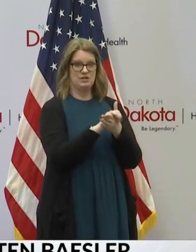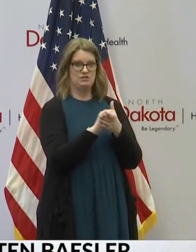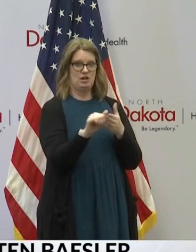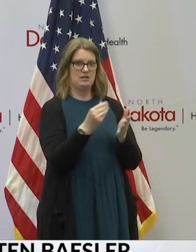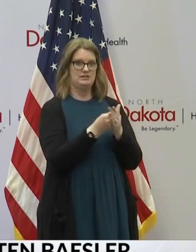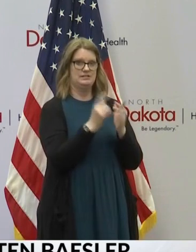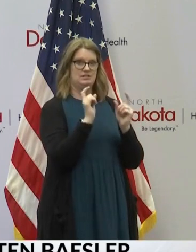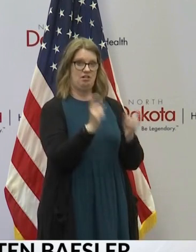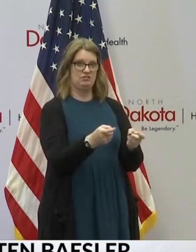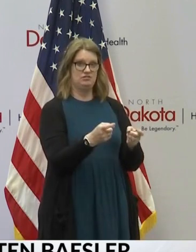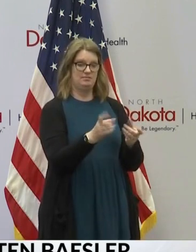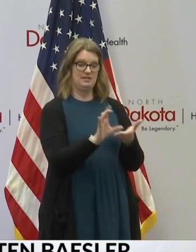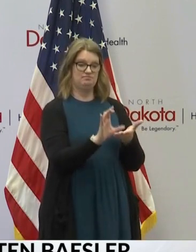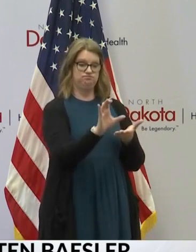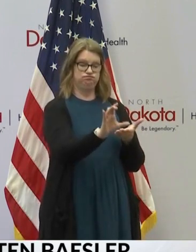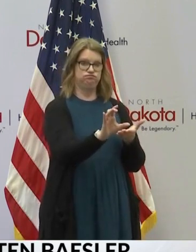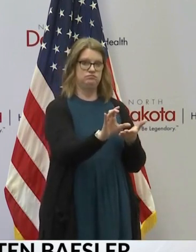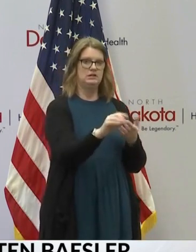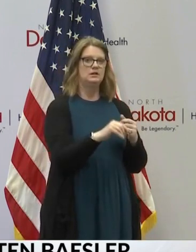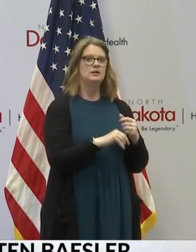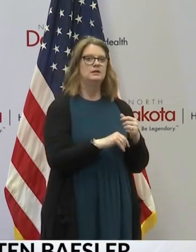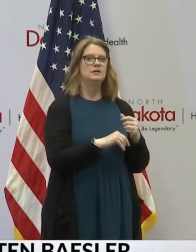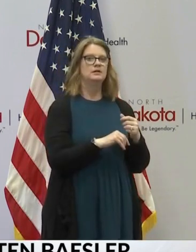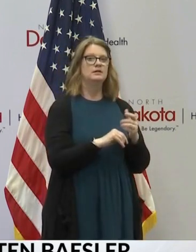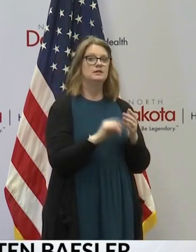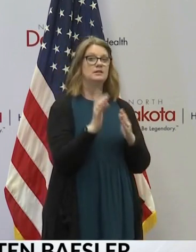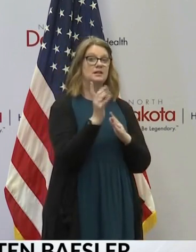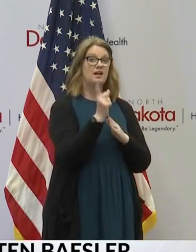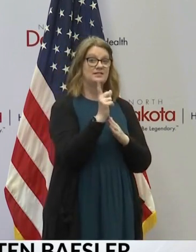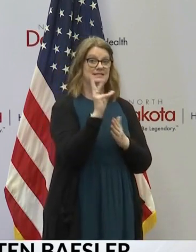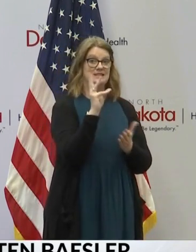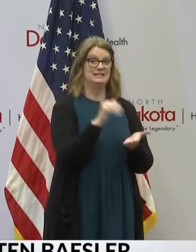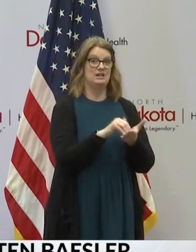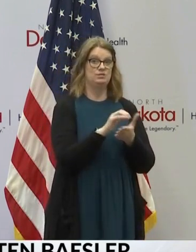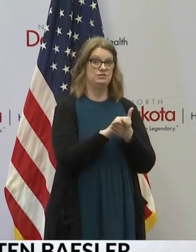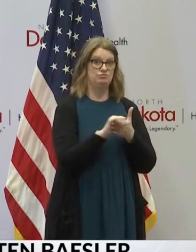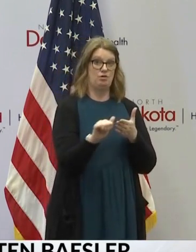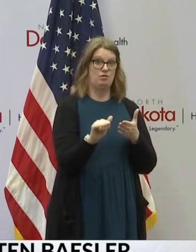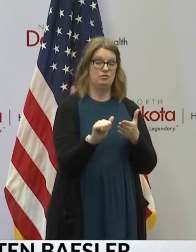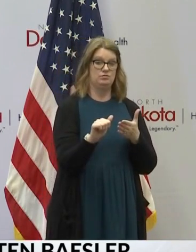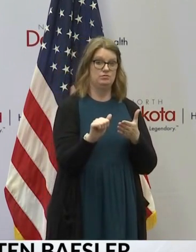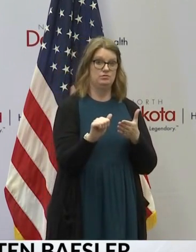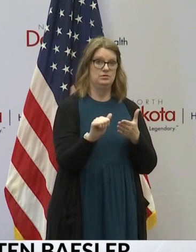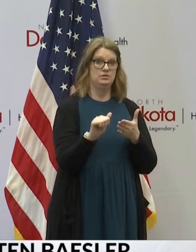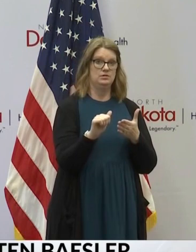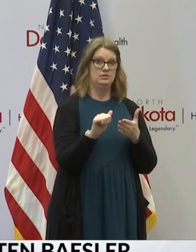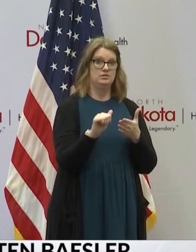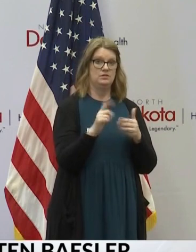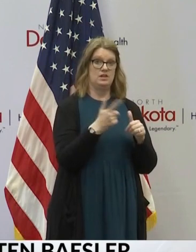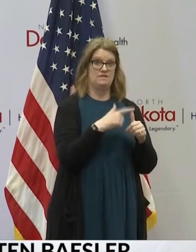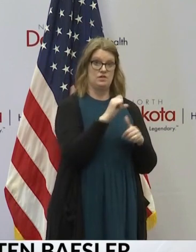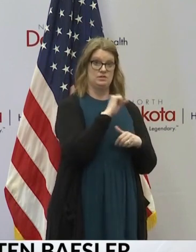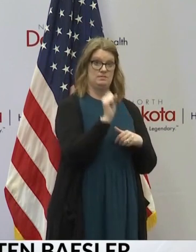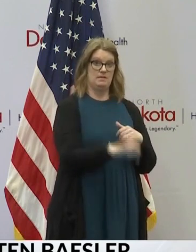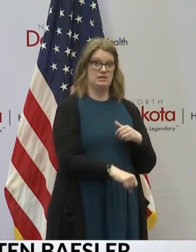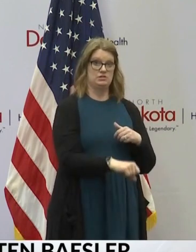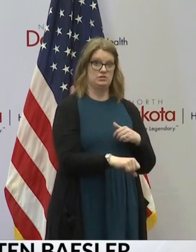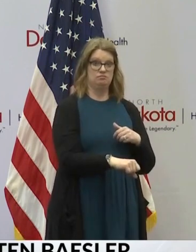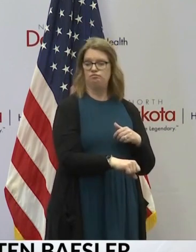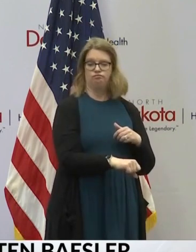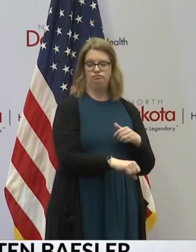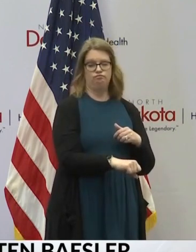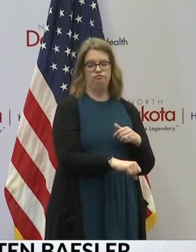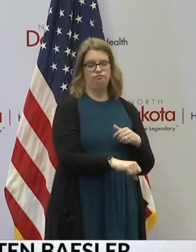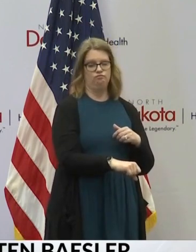and so it's quite hefty. But you don't get that automatic $6,000 at the first semester that you enter into